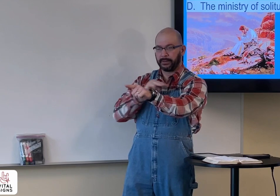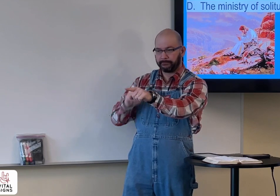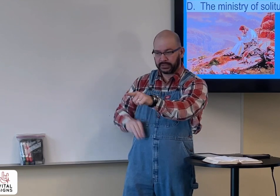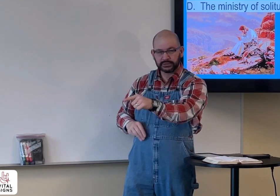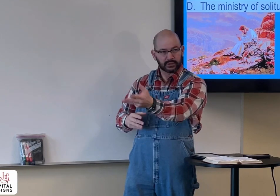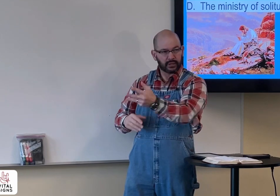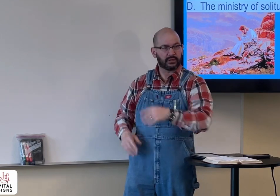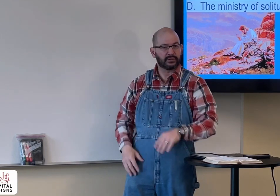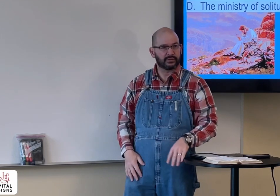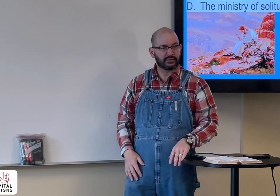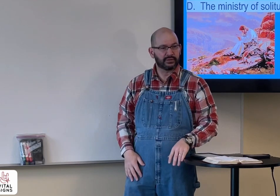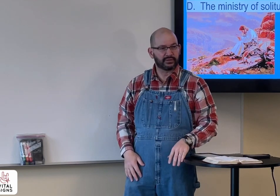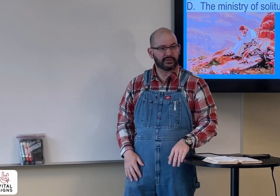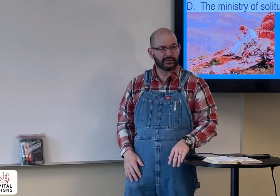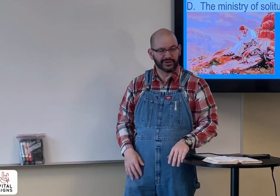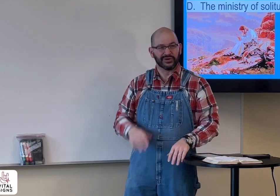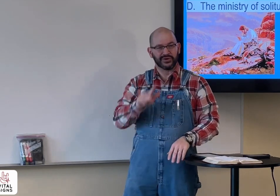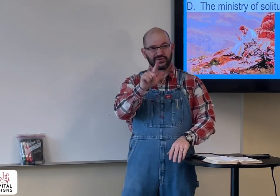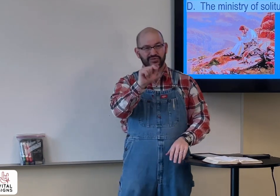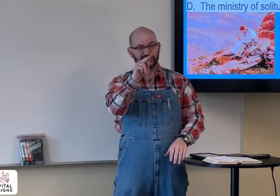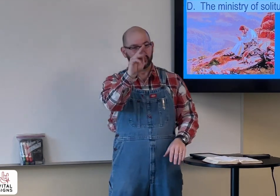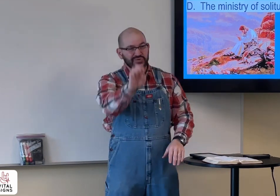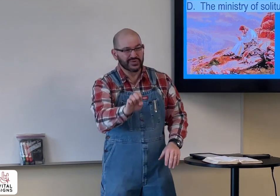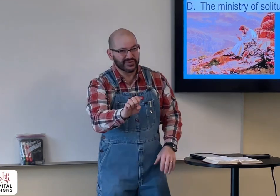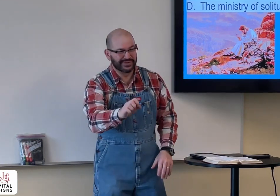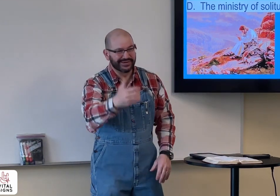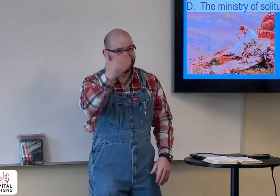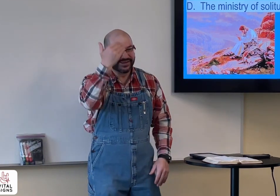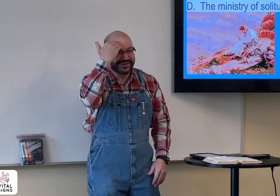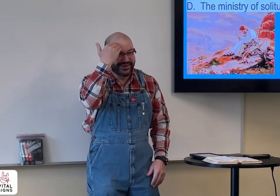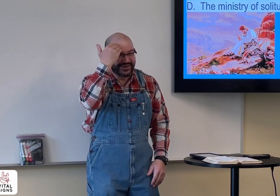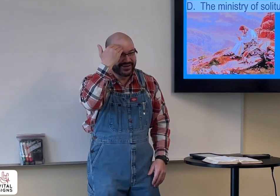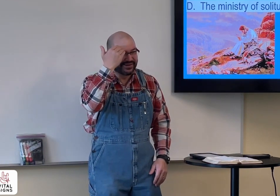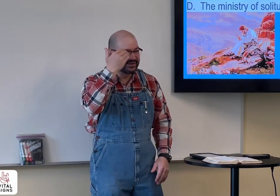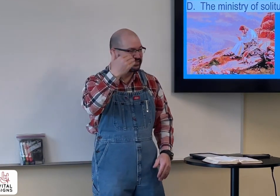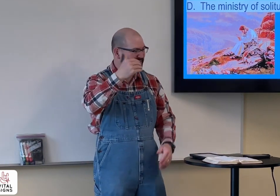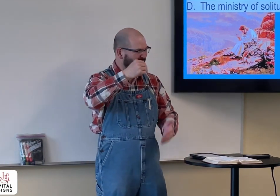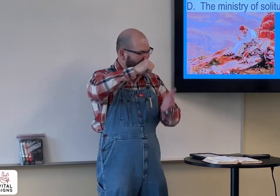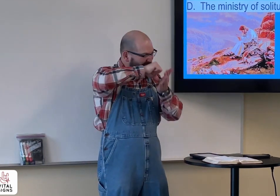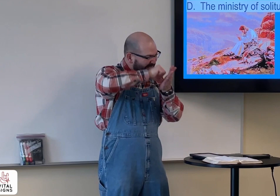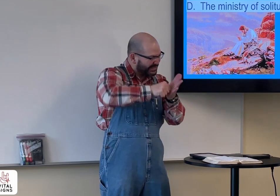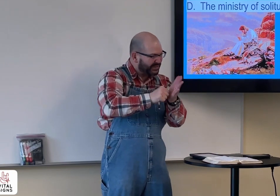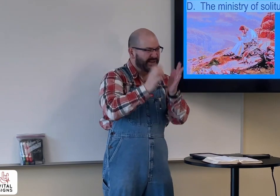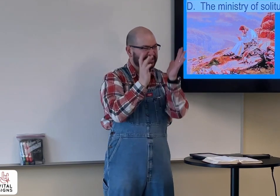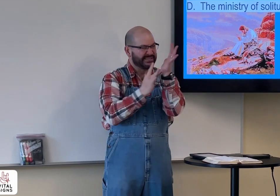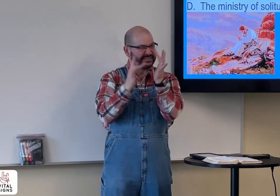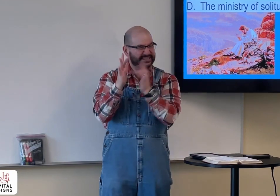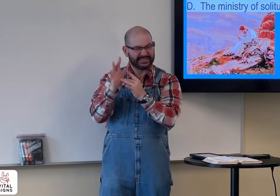Jesus really is the Messiah. Luke, you know, It emphasizes